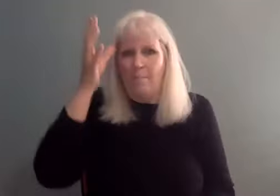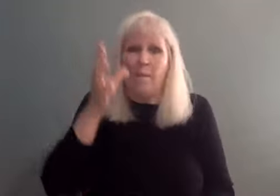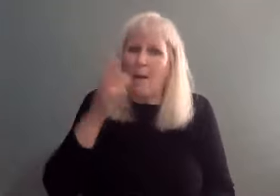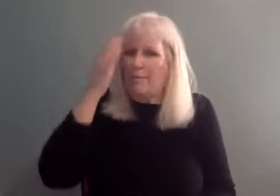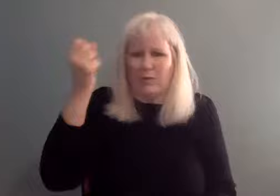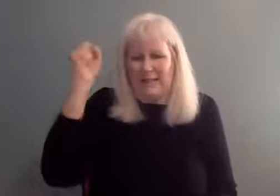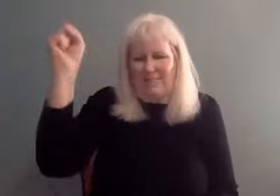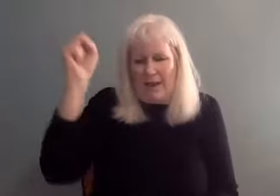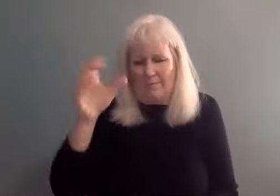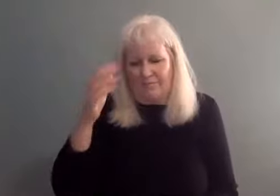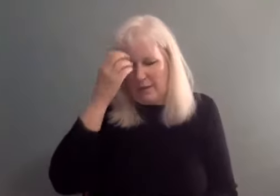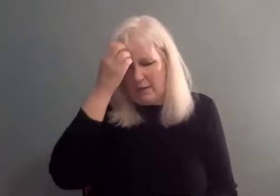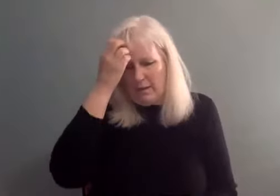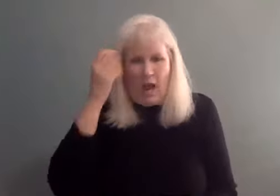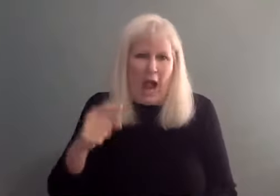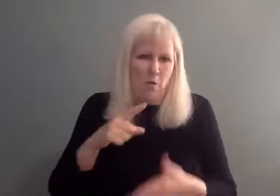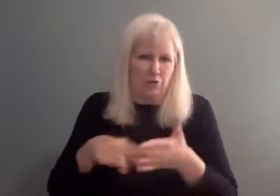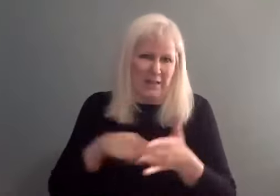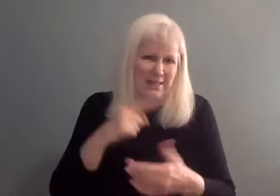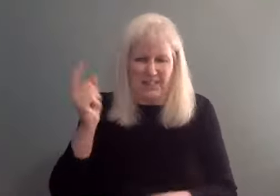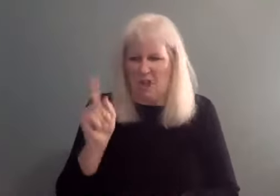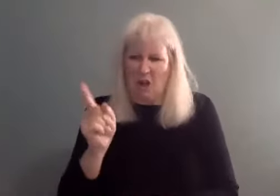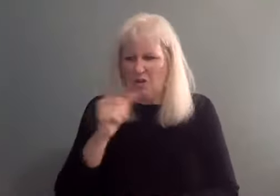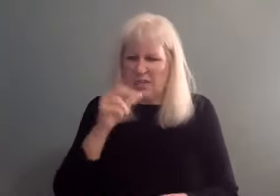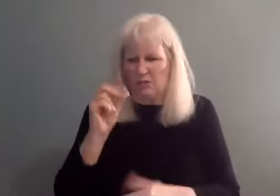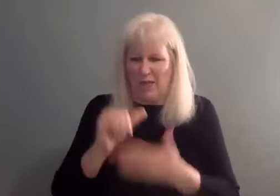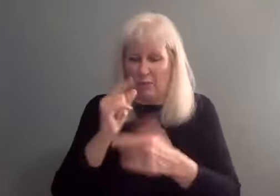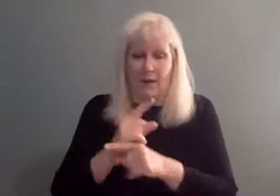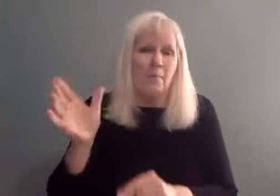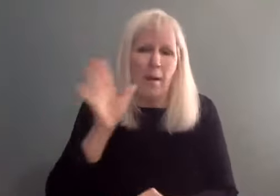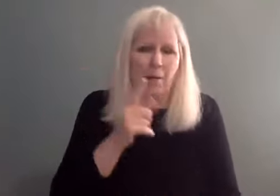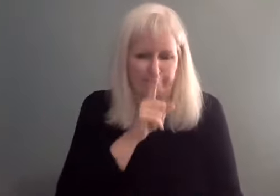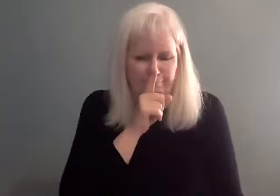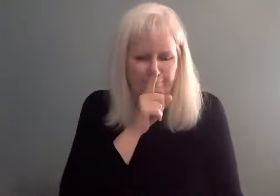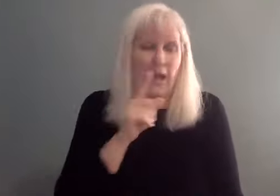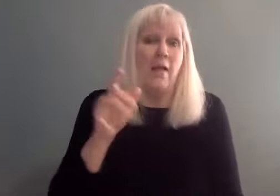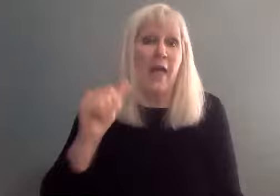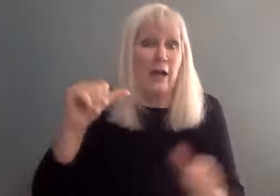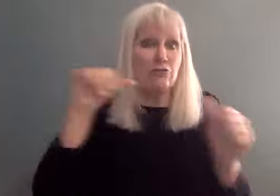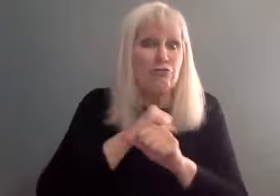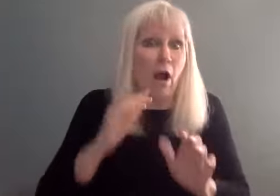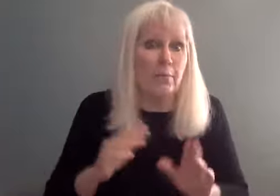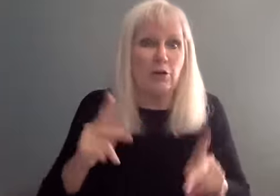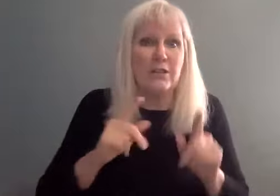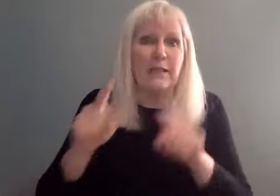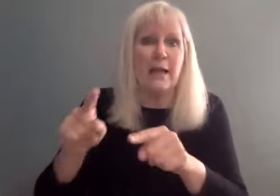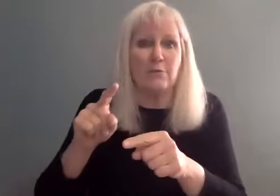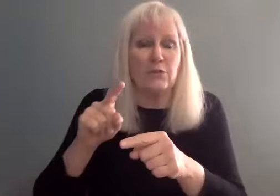that I might find something wrong with it, right? So she knows. And the drunk came to my dad to complain about his wife. And my dad said,